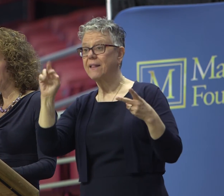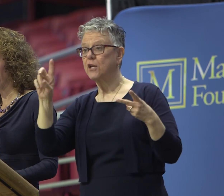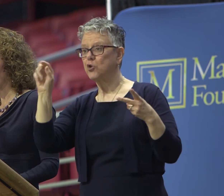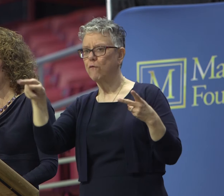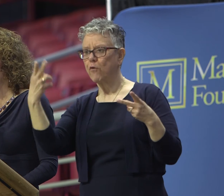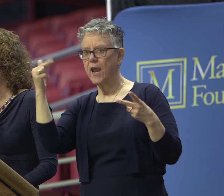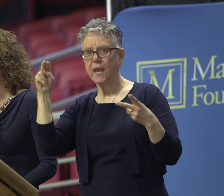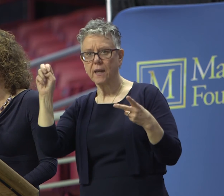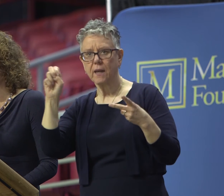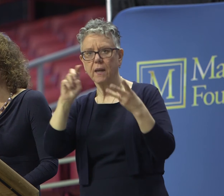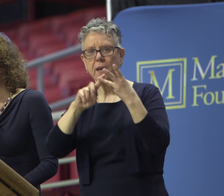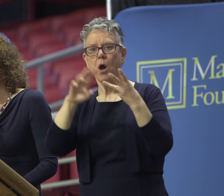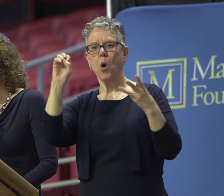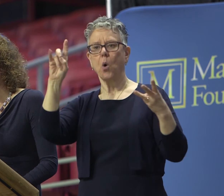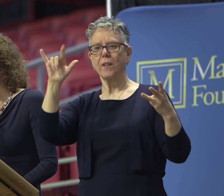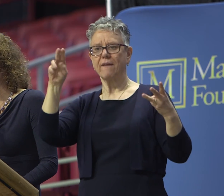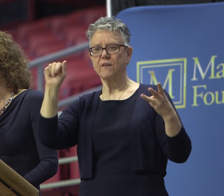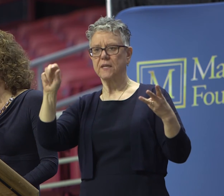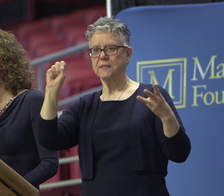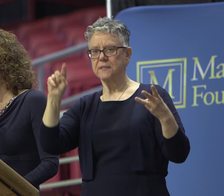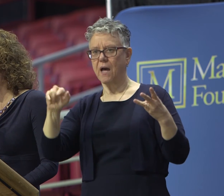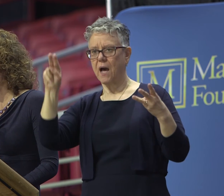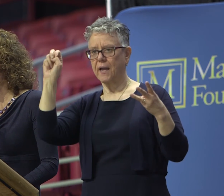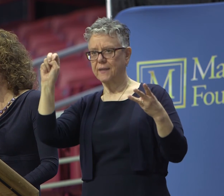Dufresne, Olivia Stein.